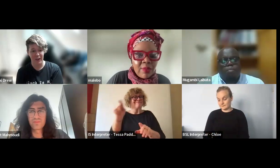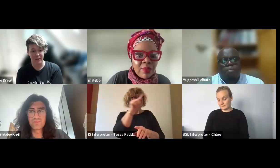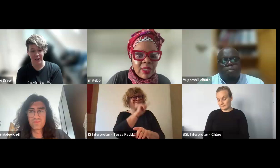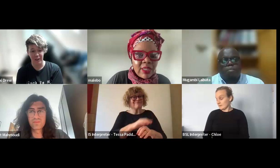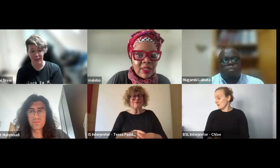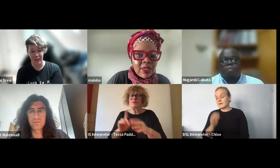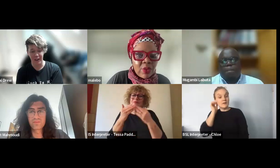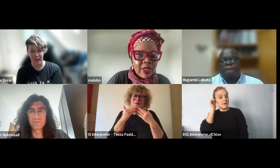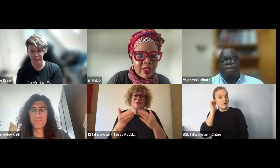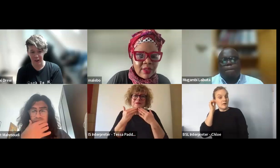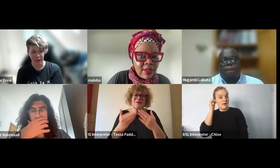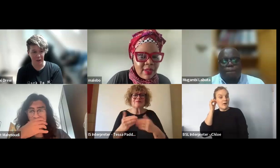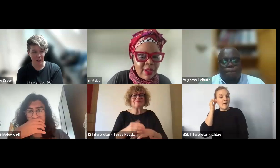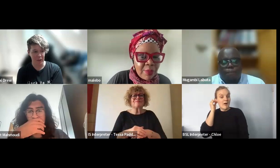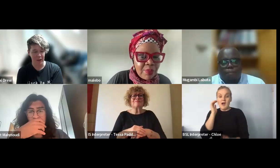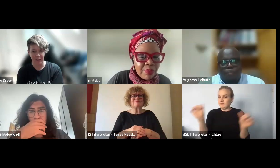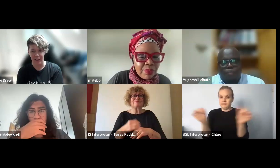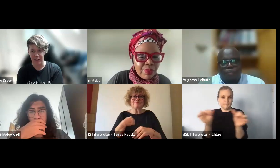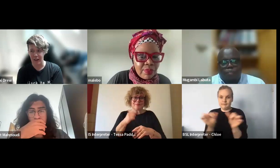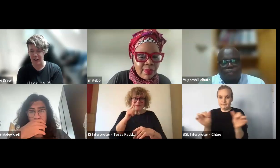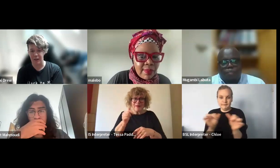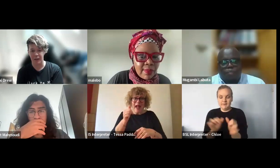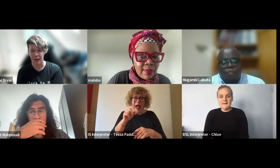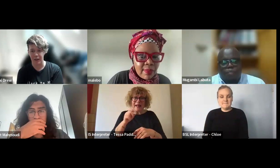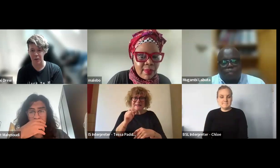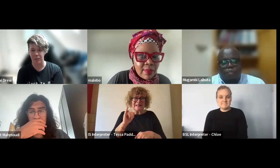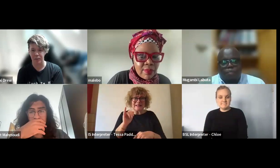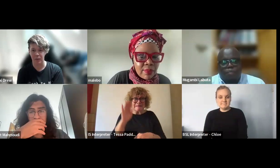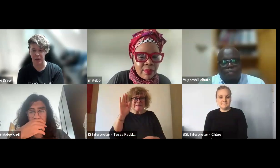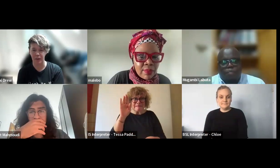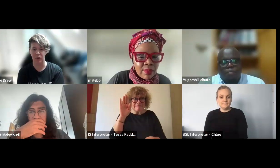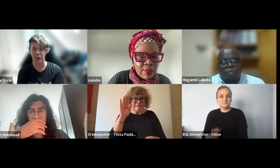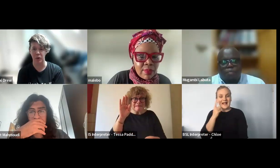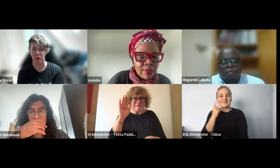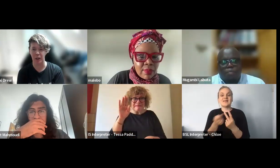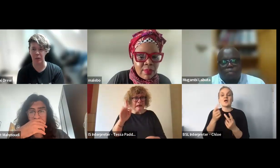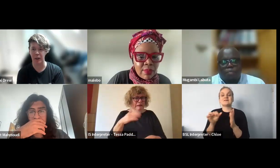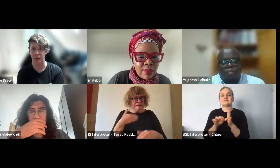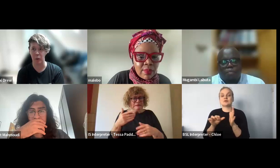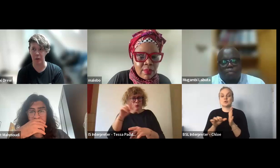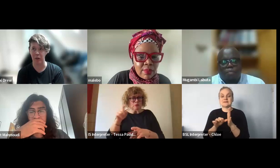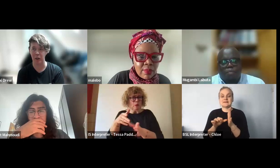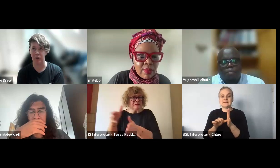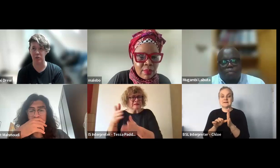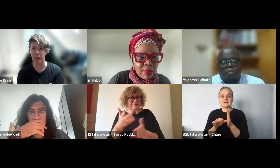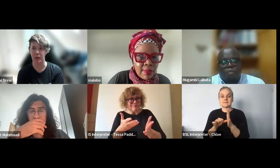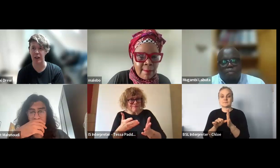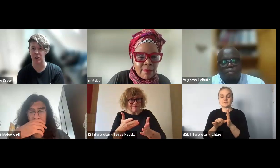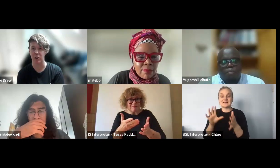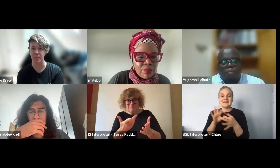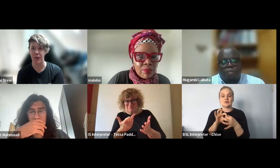everything is quite... A very quick point. Yeah. Then I think the other difficulty we're struggling with regards